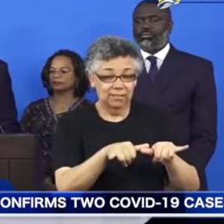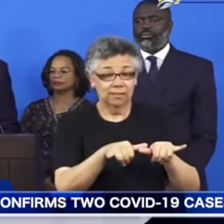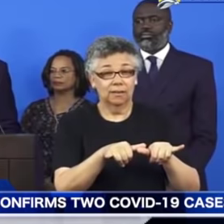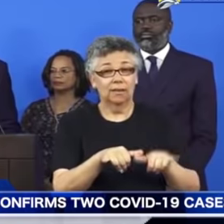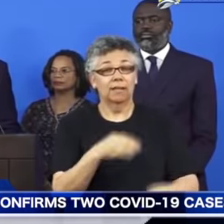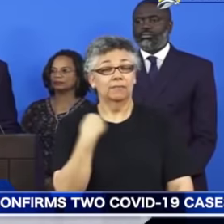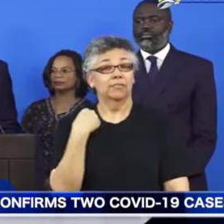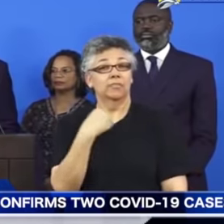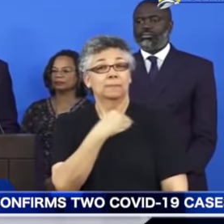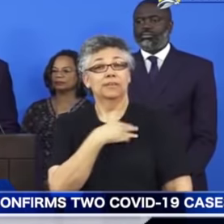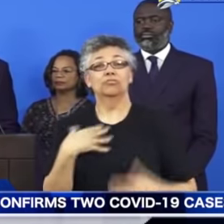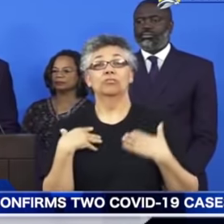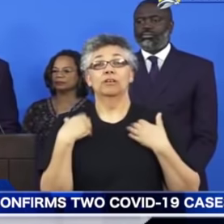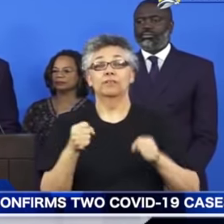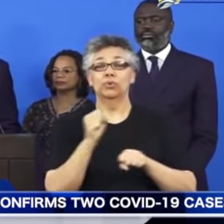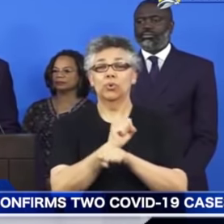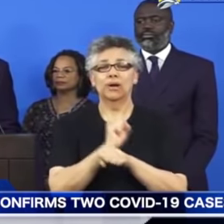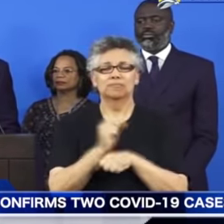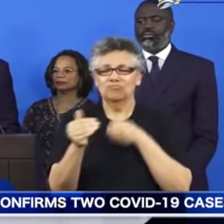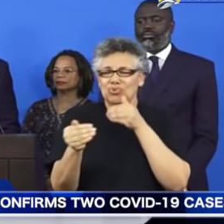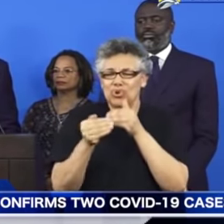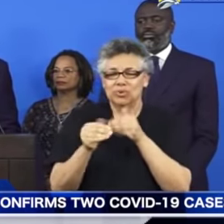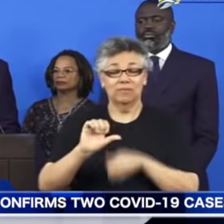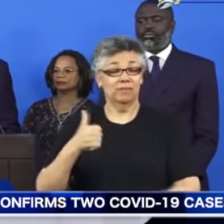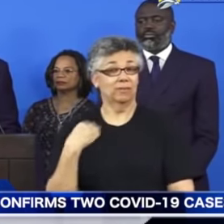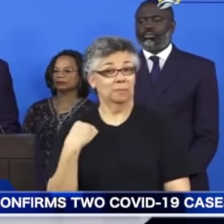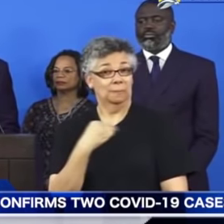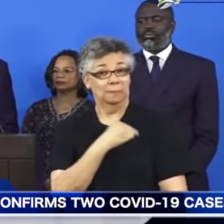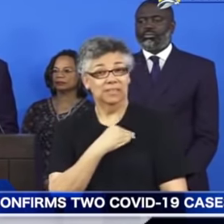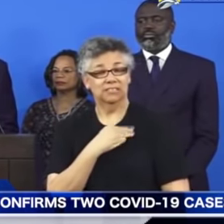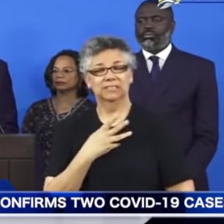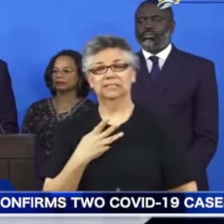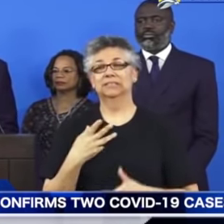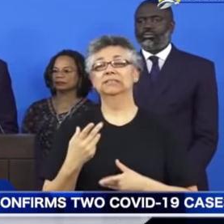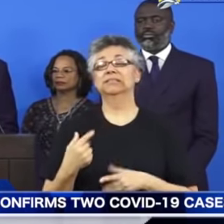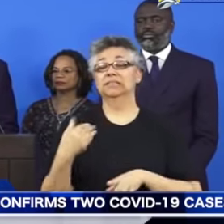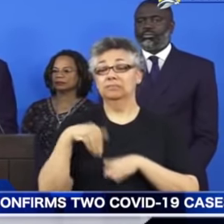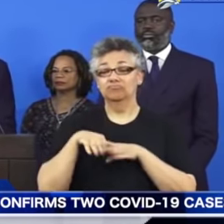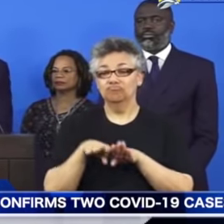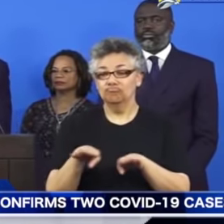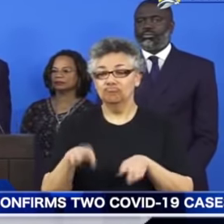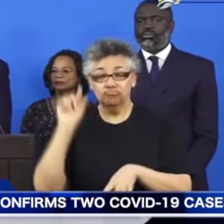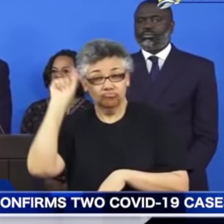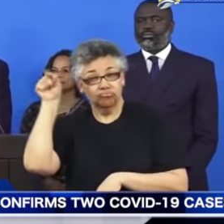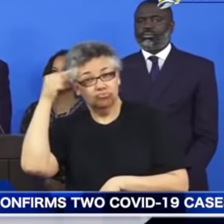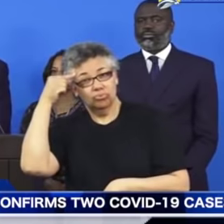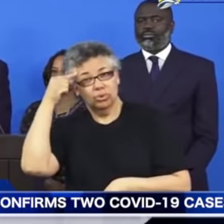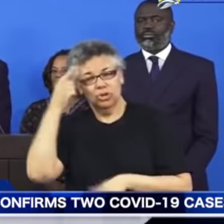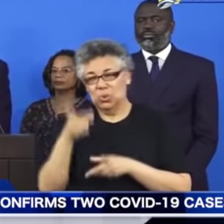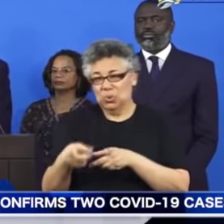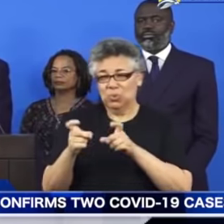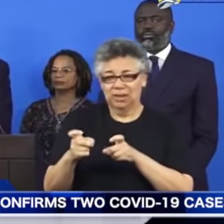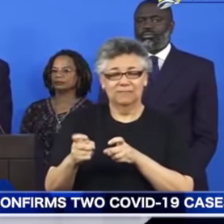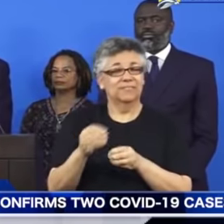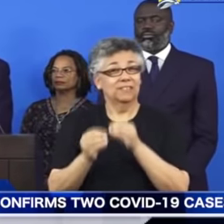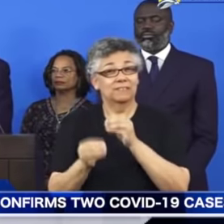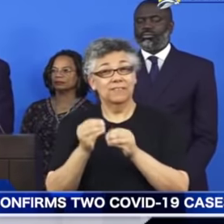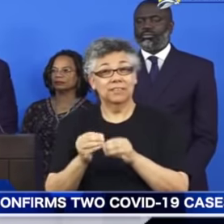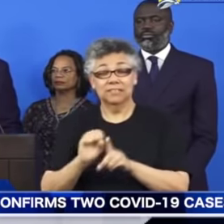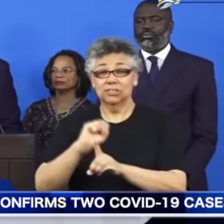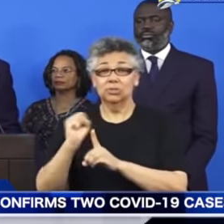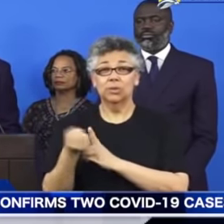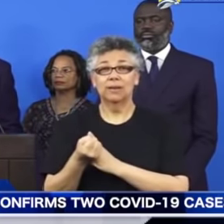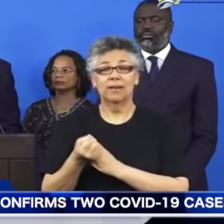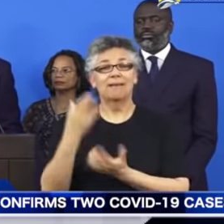The Ministry of Health is working closely with other ministries across the government to rapidly investigate this situation and to